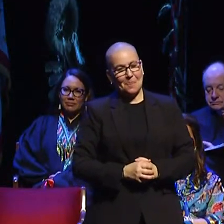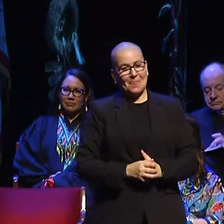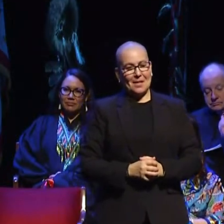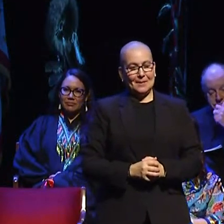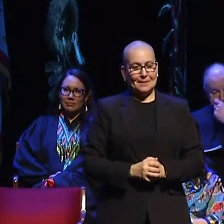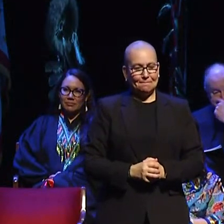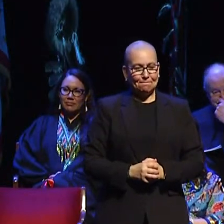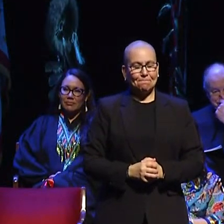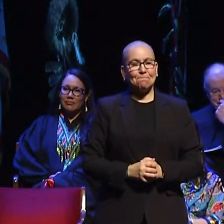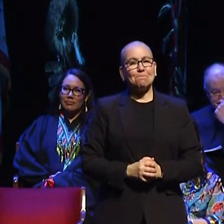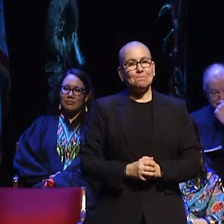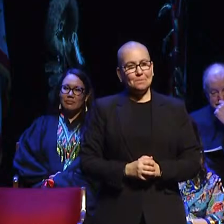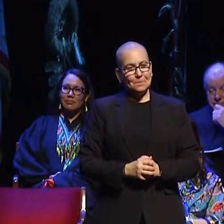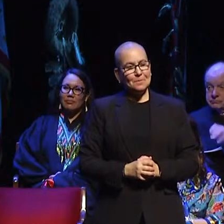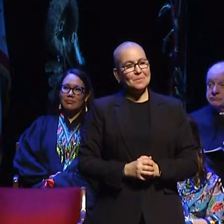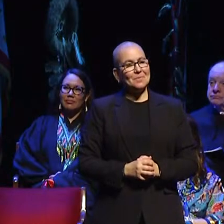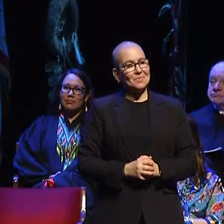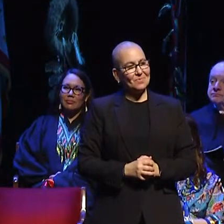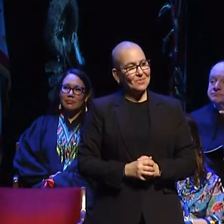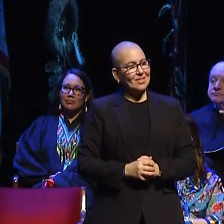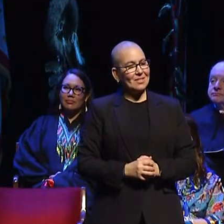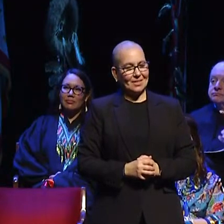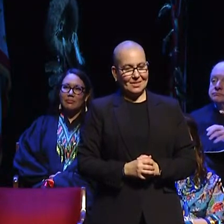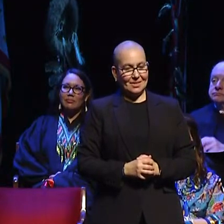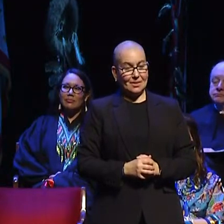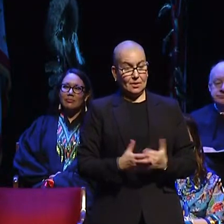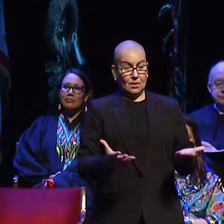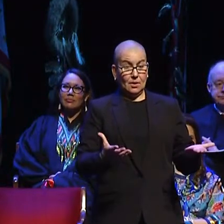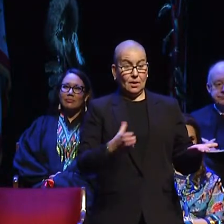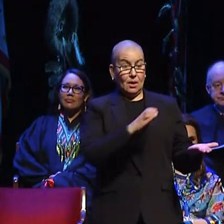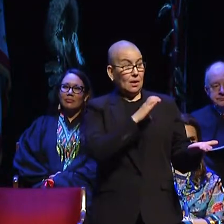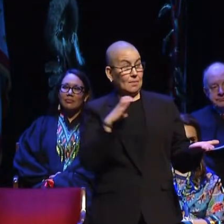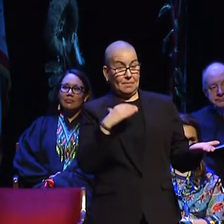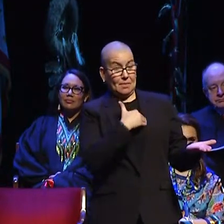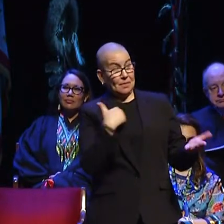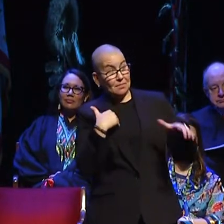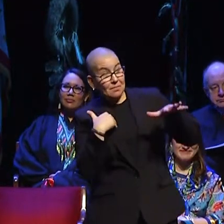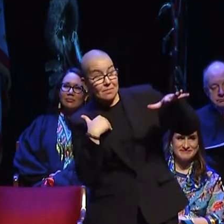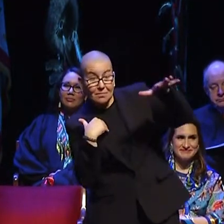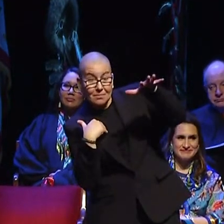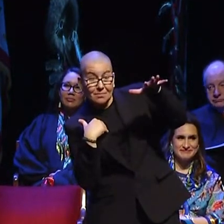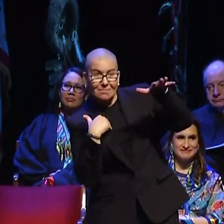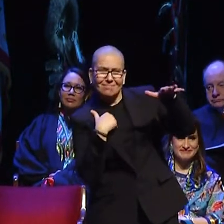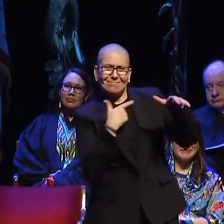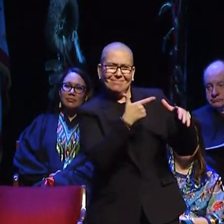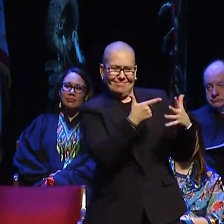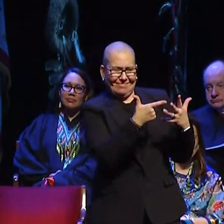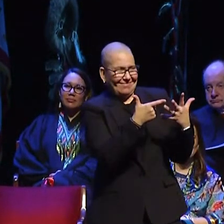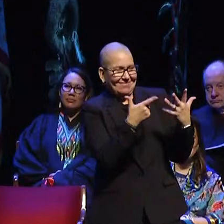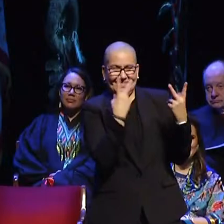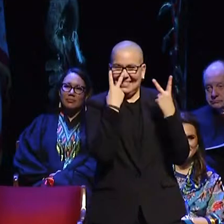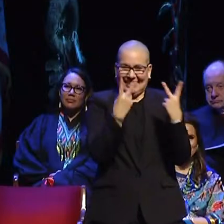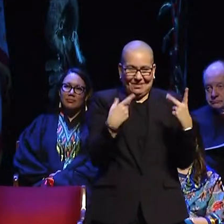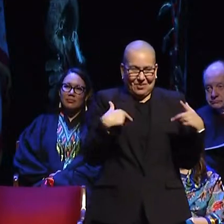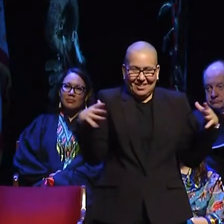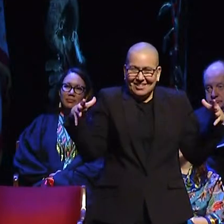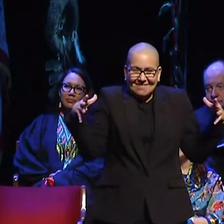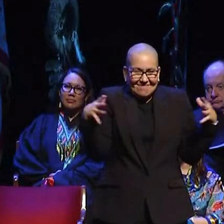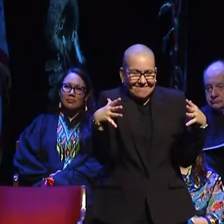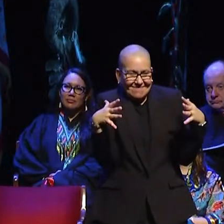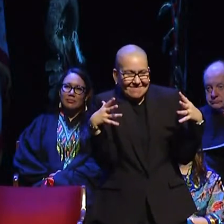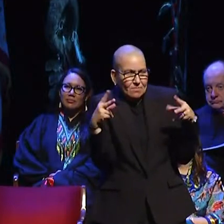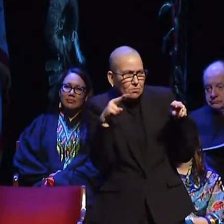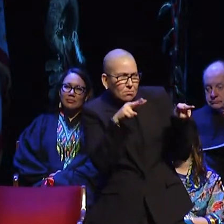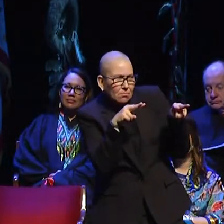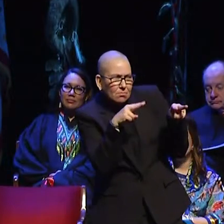Again, it can never say it enough. To the cabinet members who serve, you've watched this. They've been thrust into the public light. They are serving